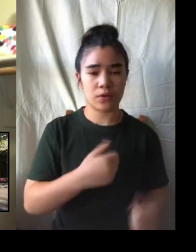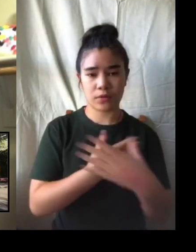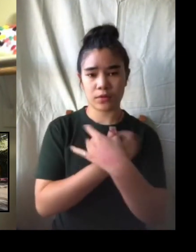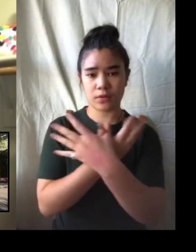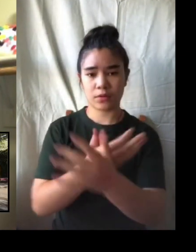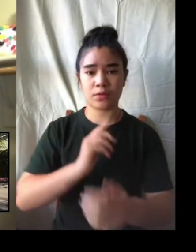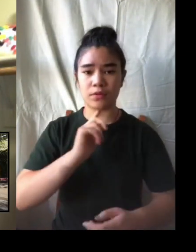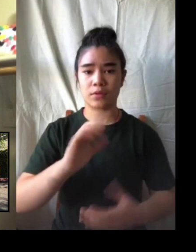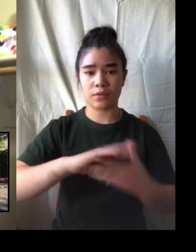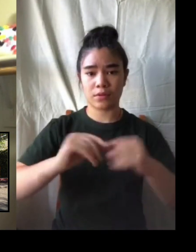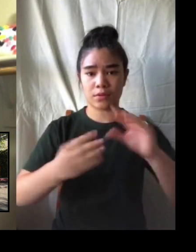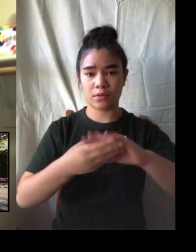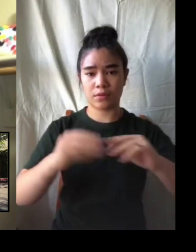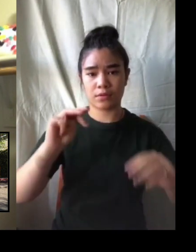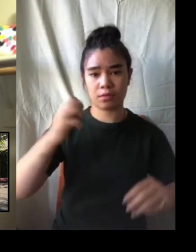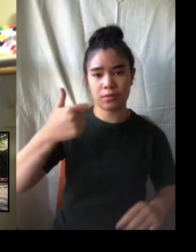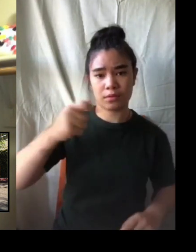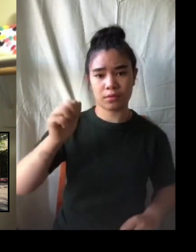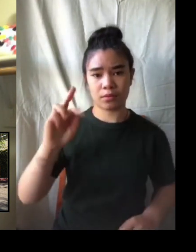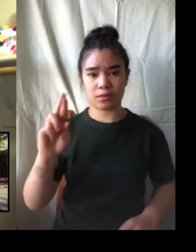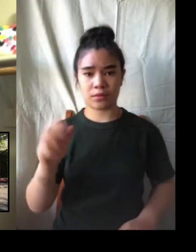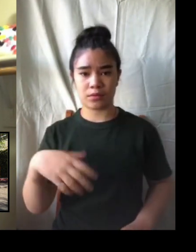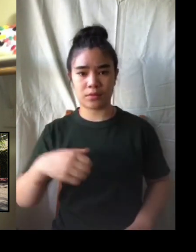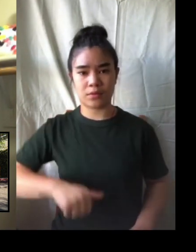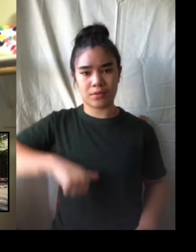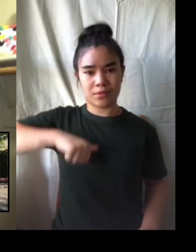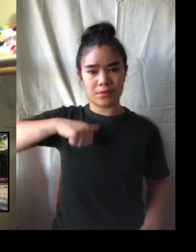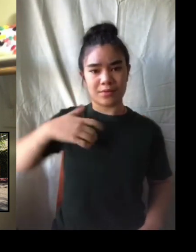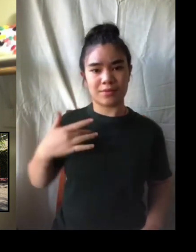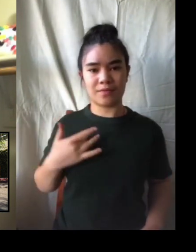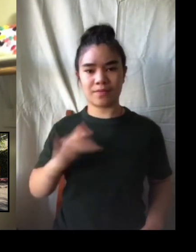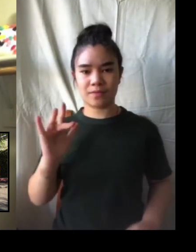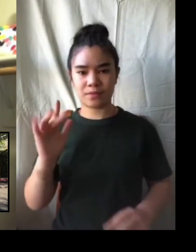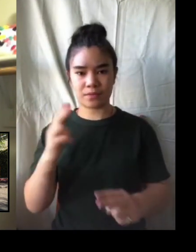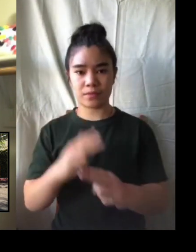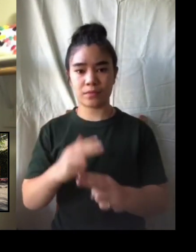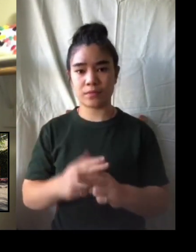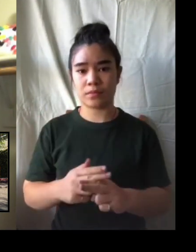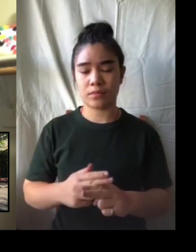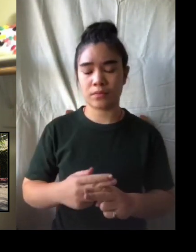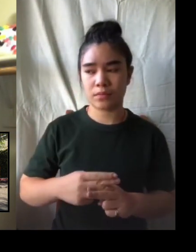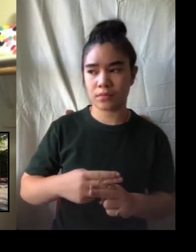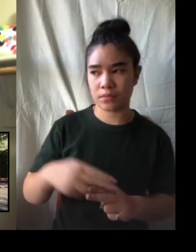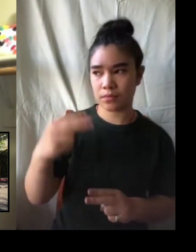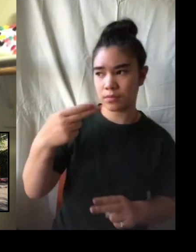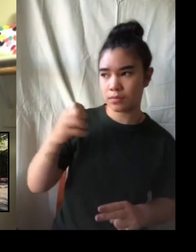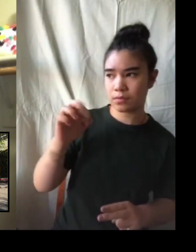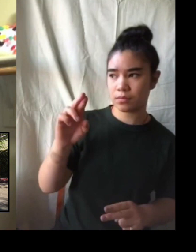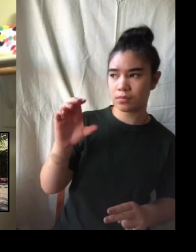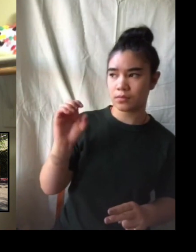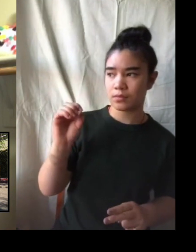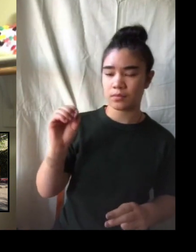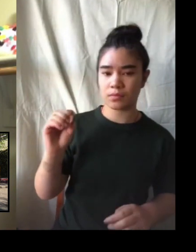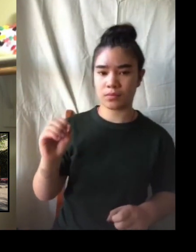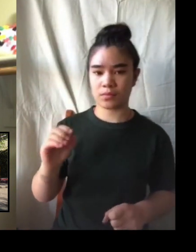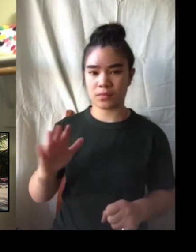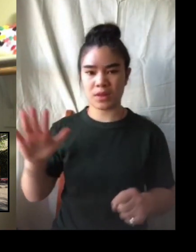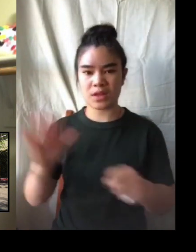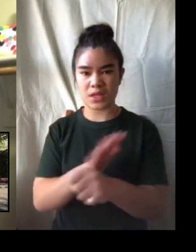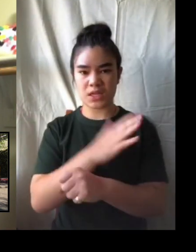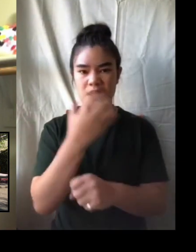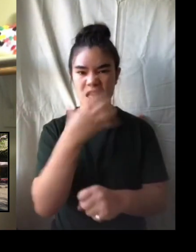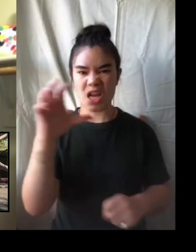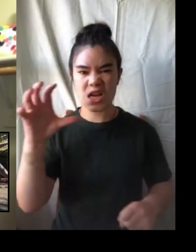Old Phoenix speaks of Meleager, a proud and fragile man. A hero who